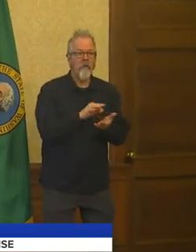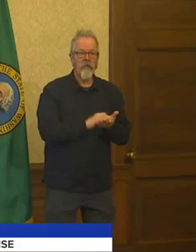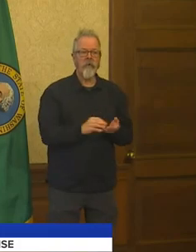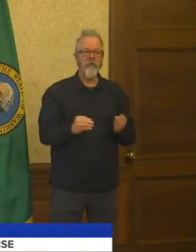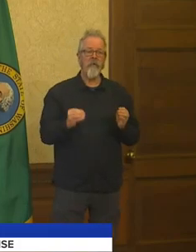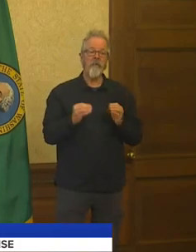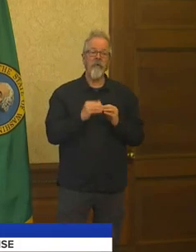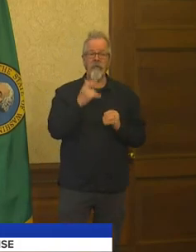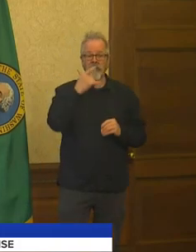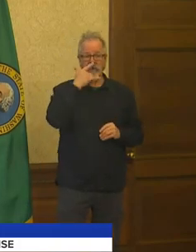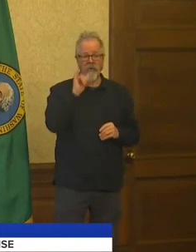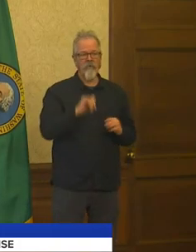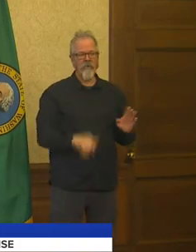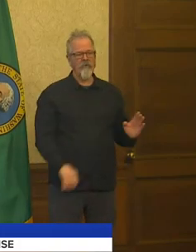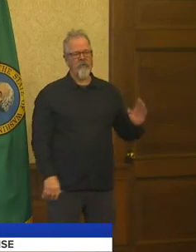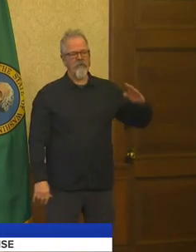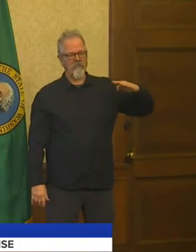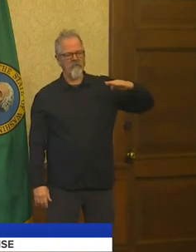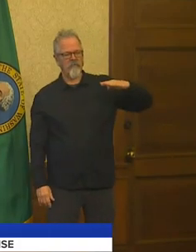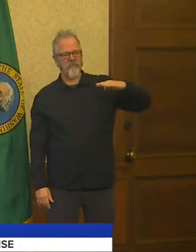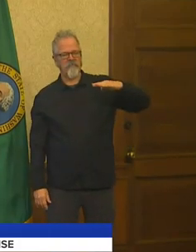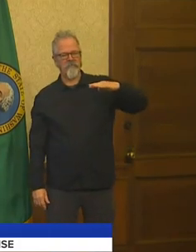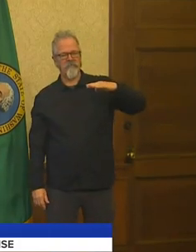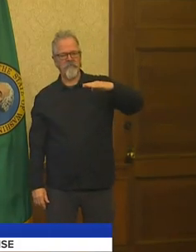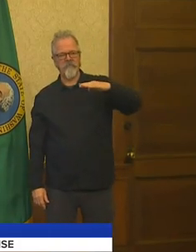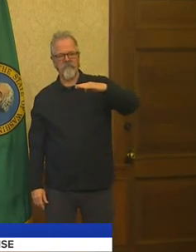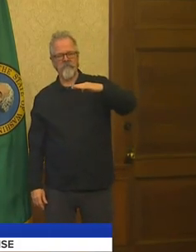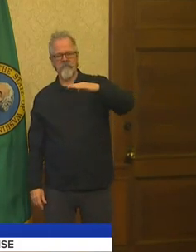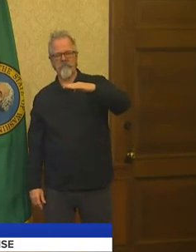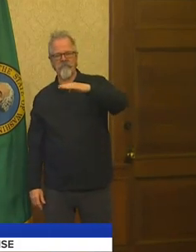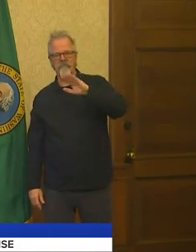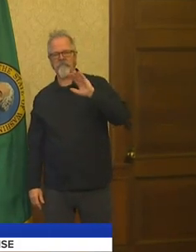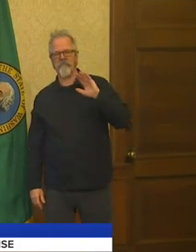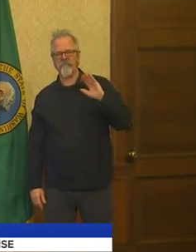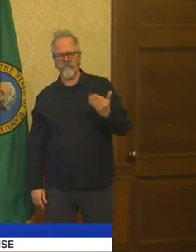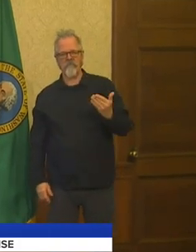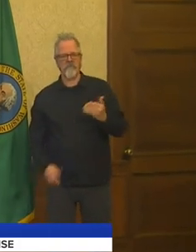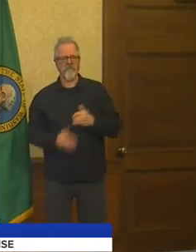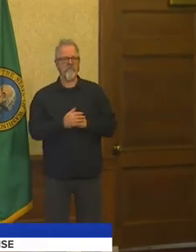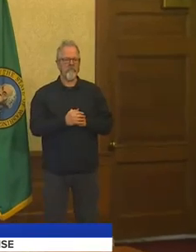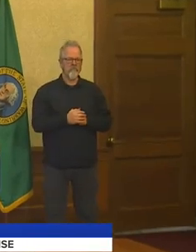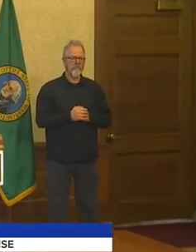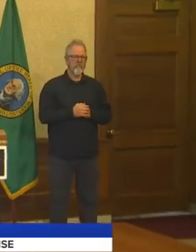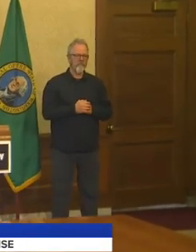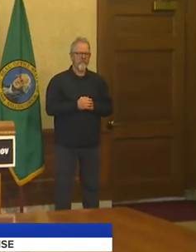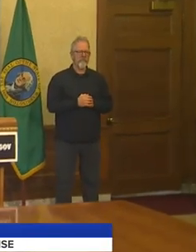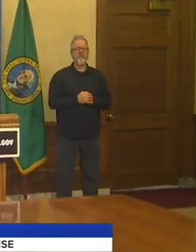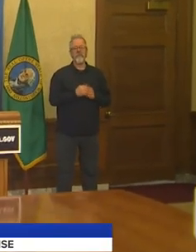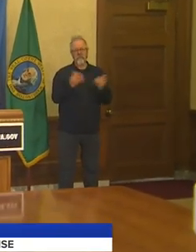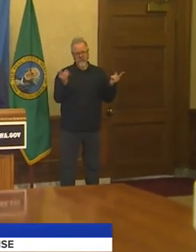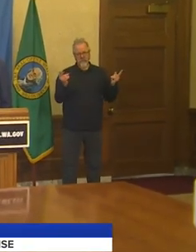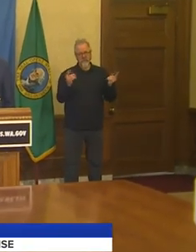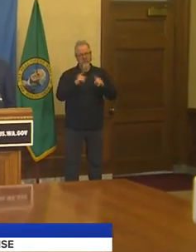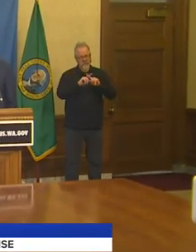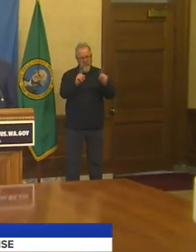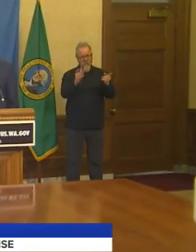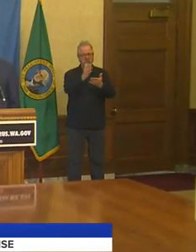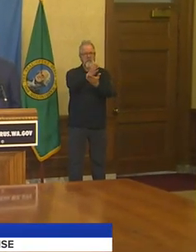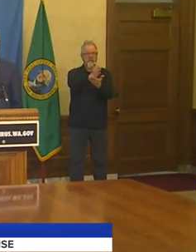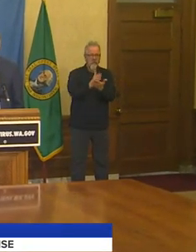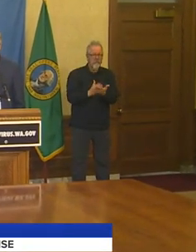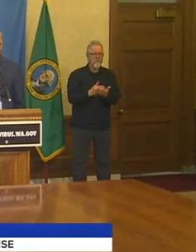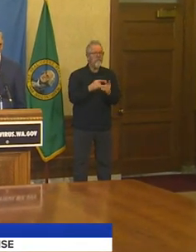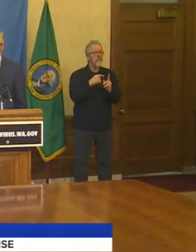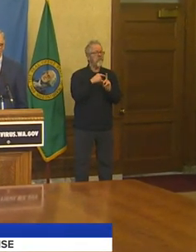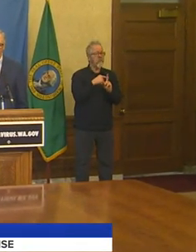cause for some glimmer of optimism. But I'll show you another graph to show why these decisions are difficult and why we need to make